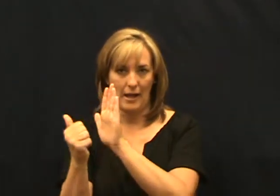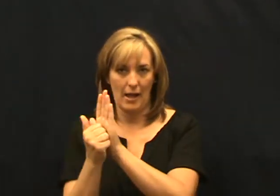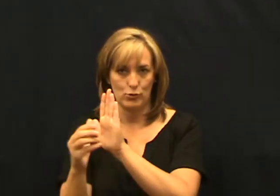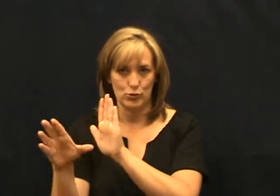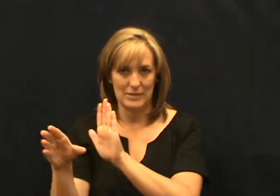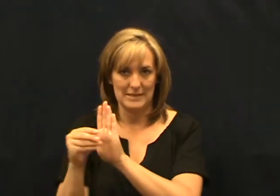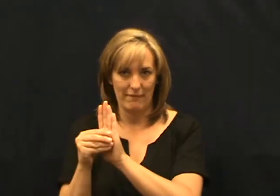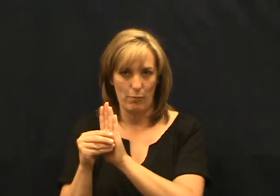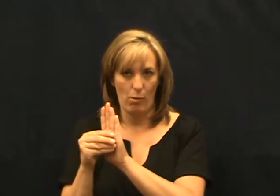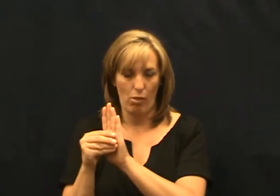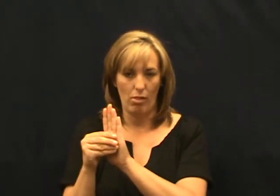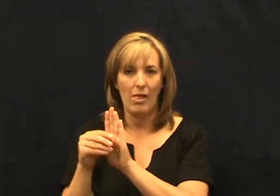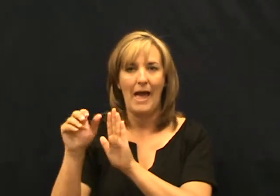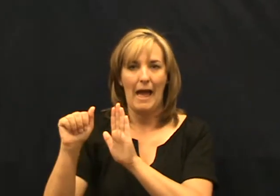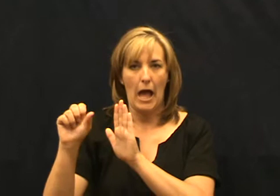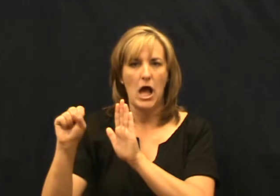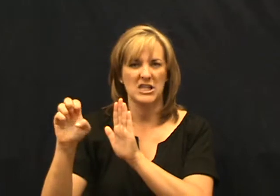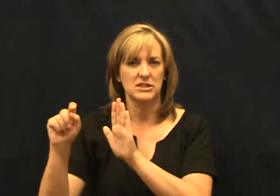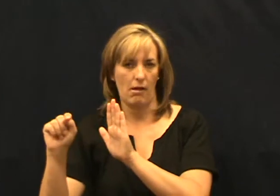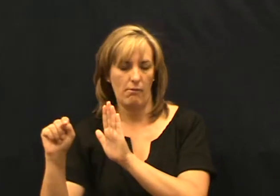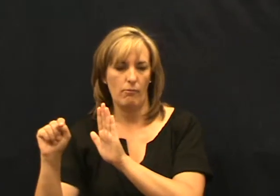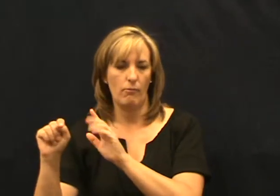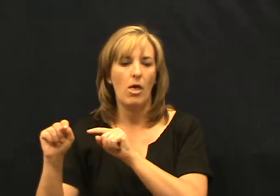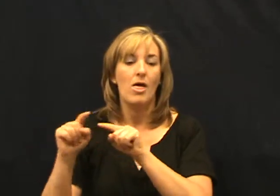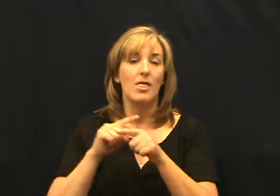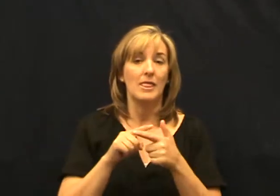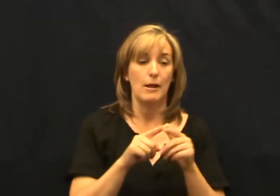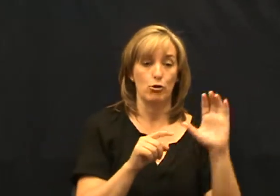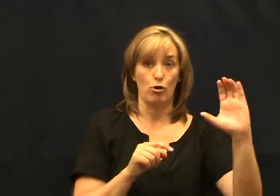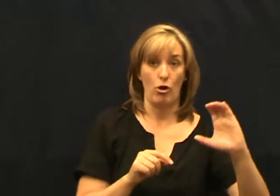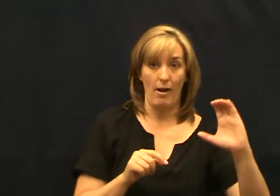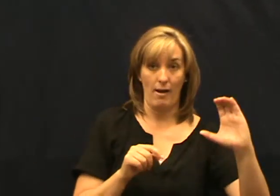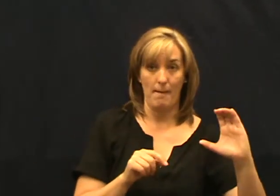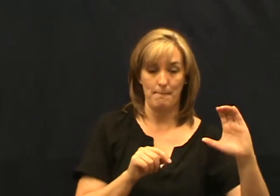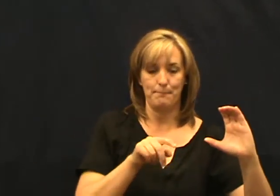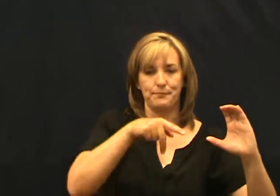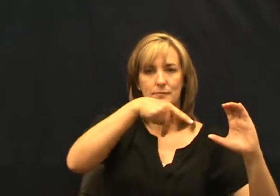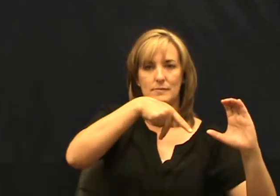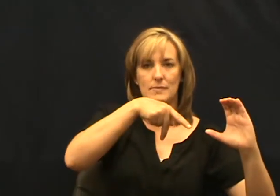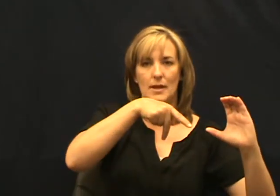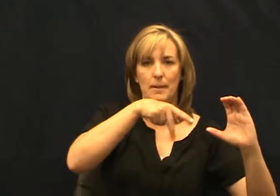we would credit pizza revenue because we've actually earned that revenue.